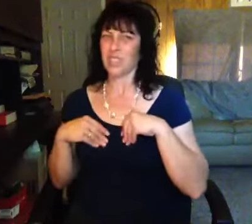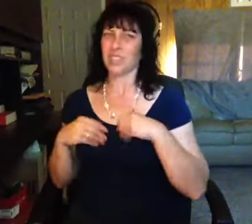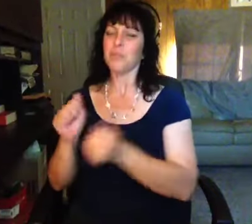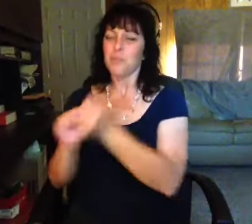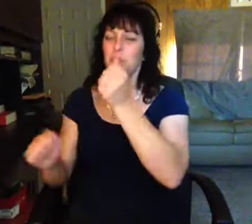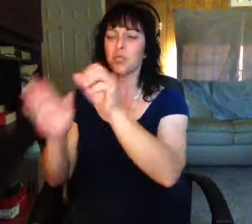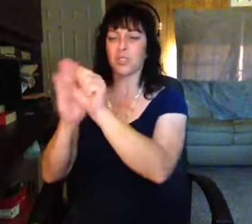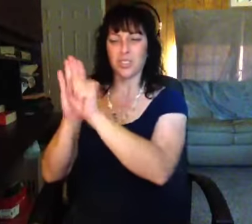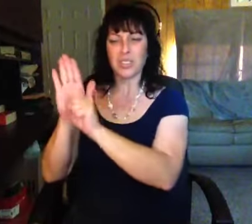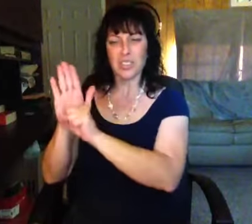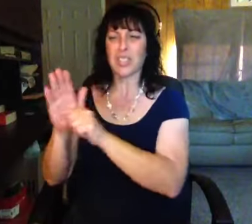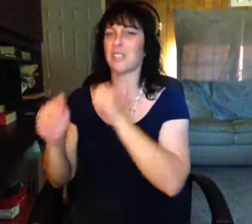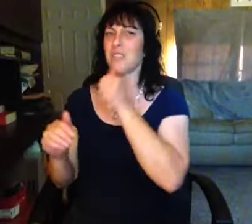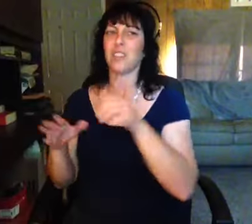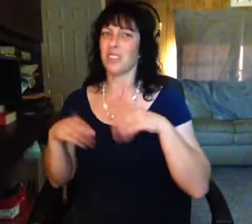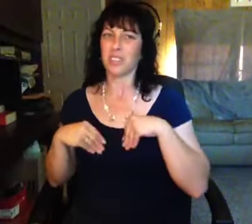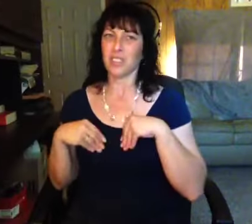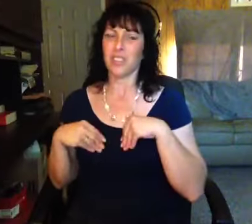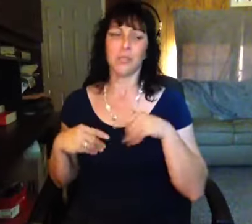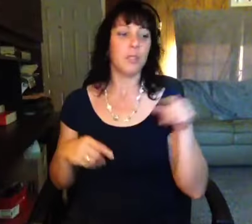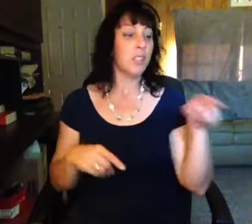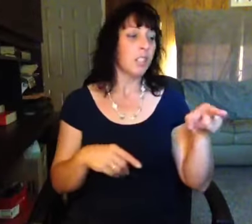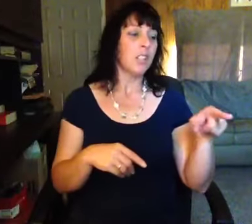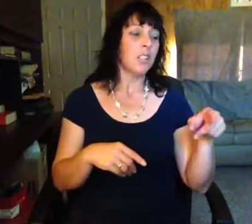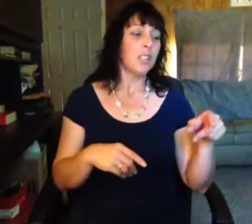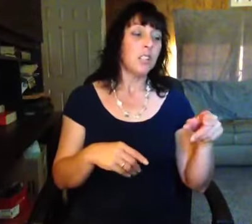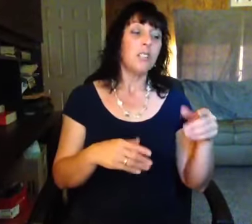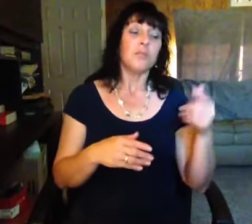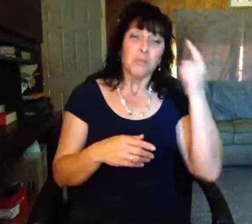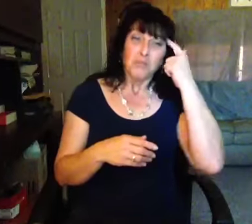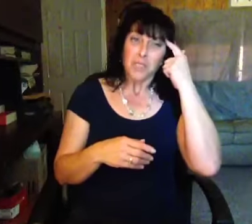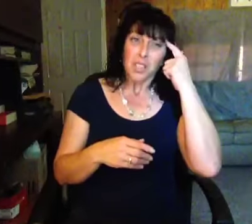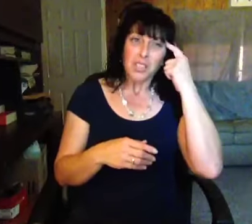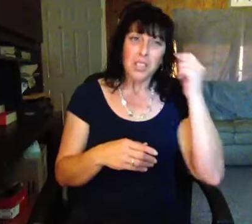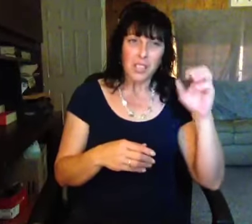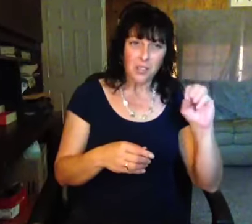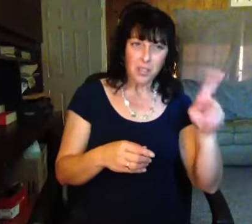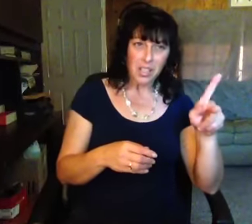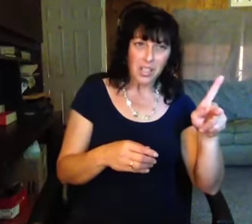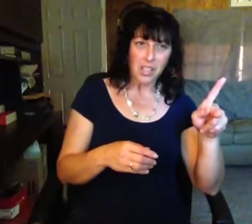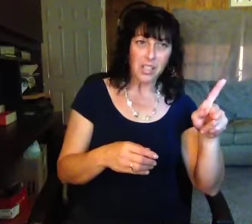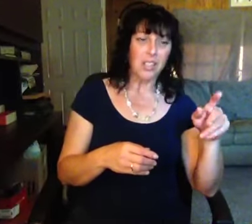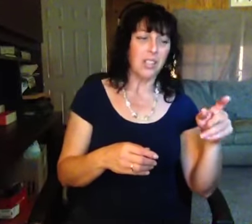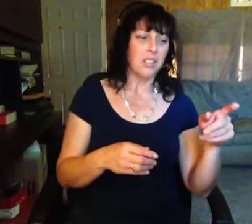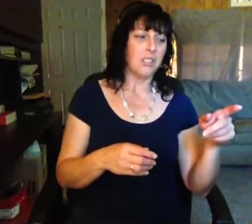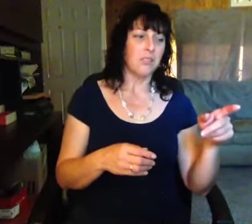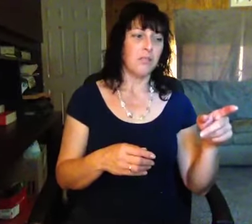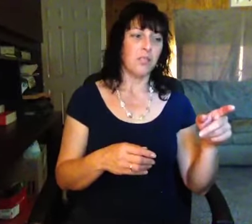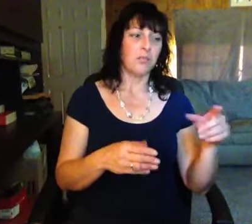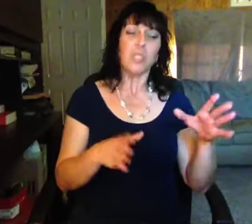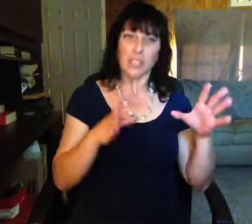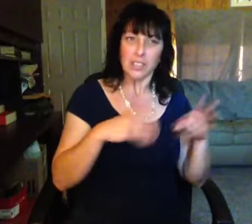hopefully TeacherTube will work out well for doing the kind of recordings that I'm going to be doing. If you guys have questions,